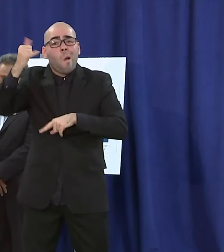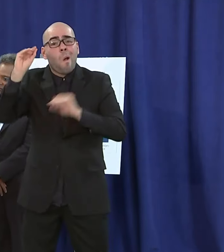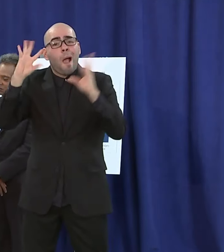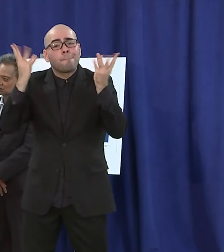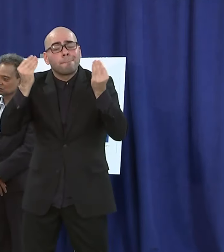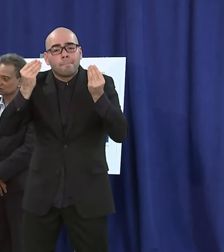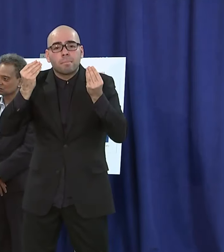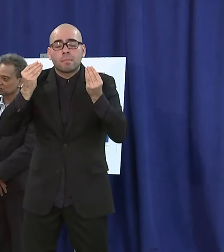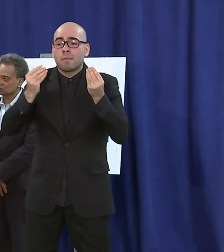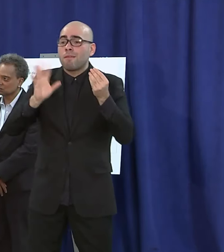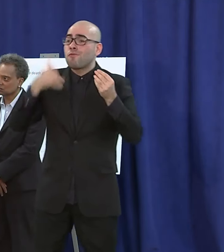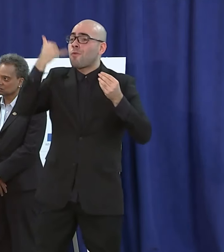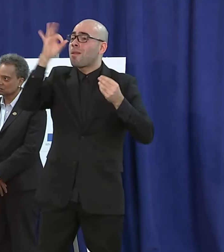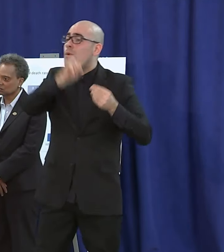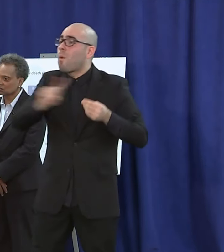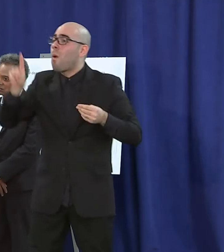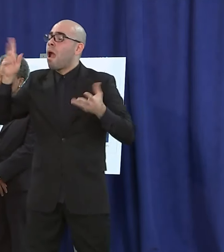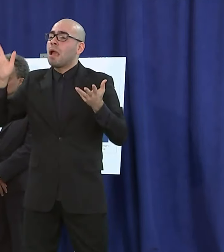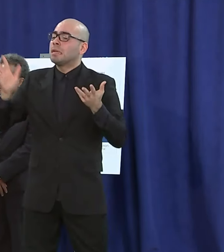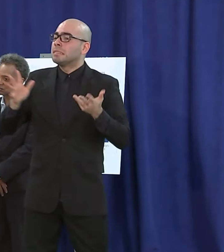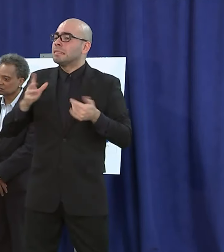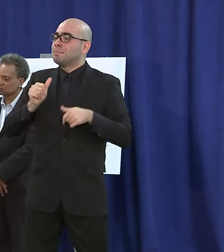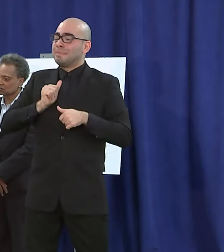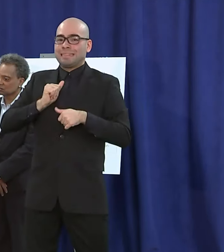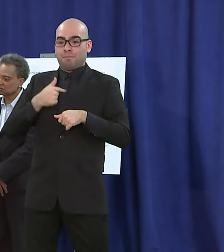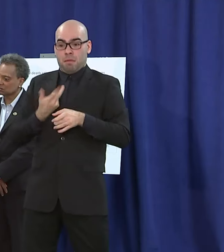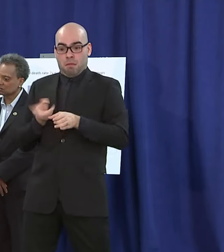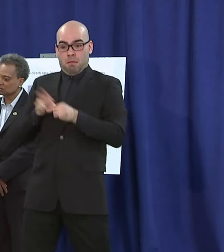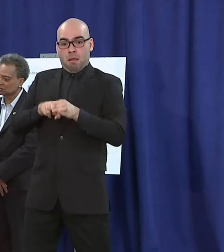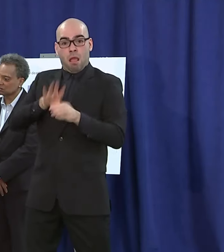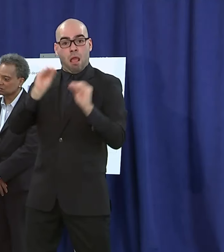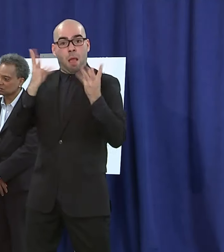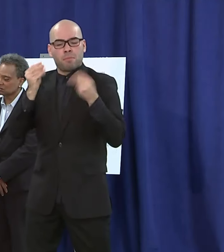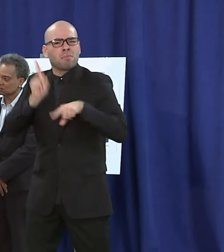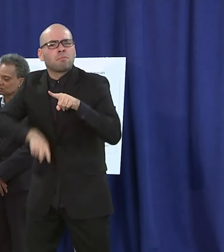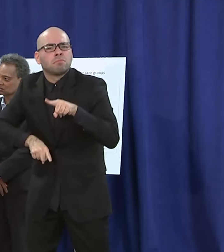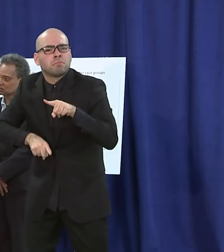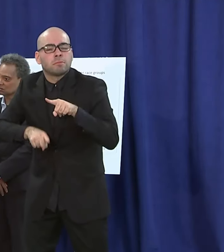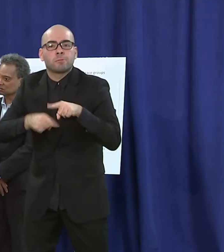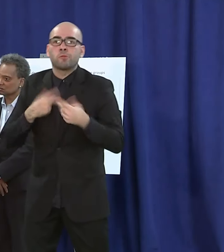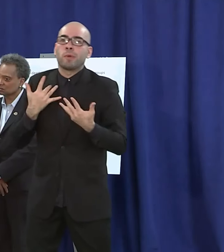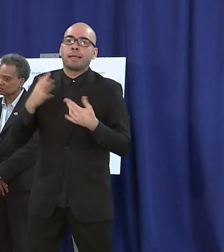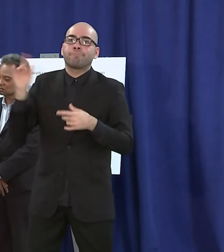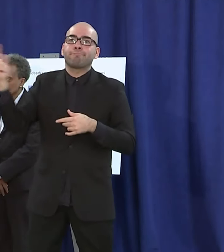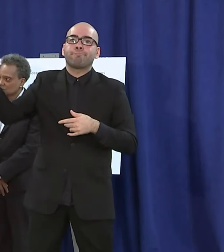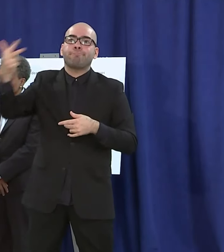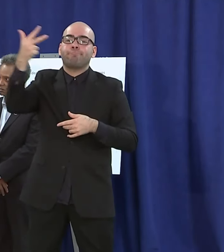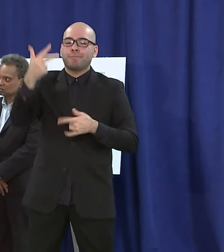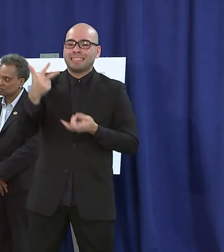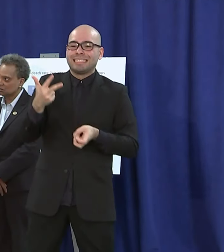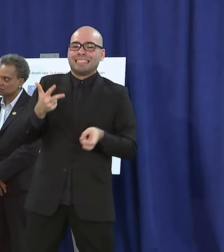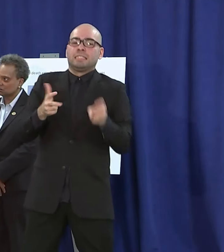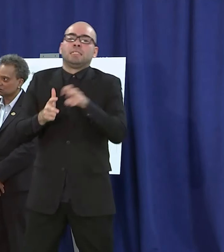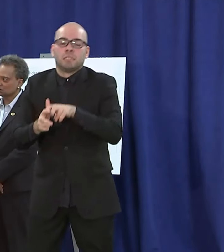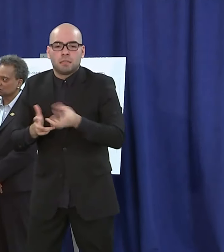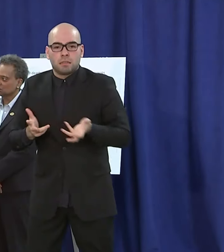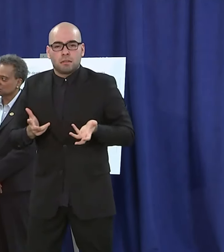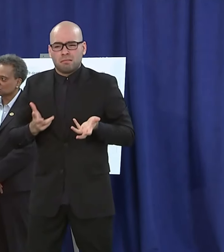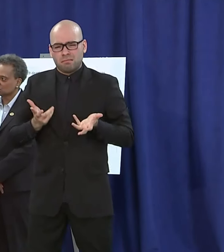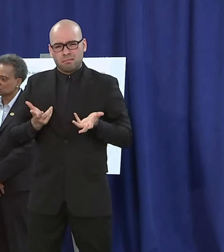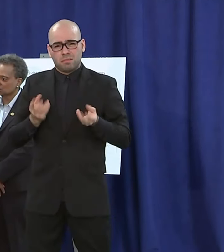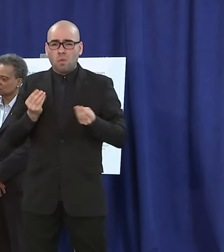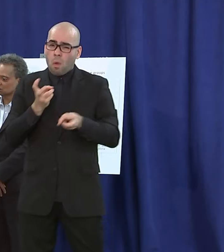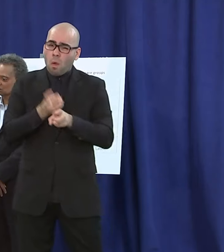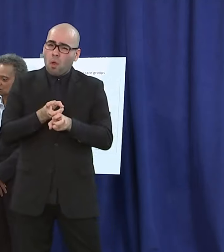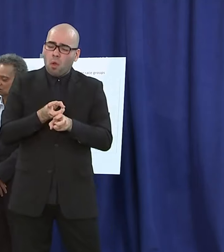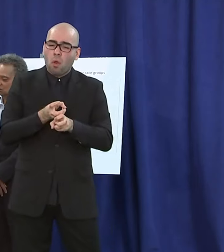somebody get them in. They don't have cars. So those are all the reasons, in addition to some misinformation. So a couple of weeks ago, there was a